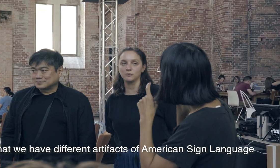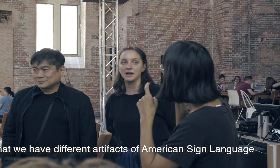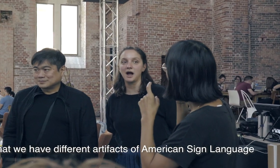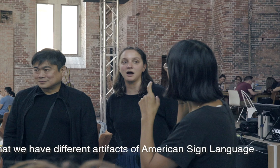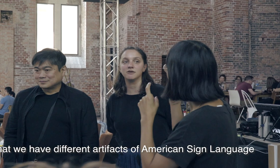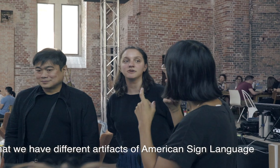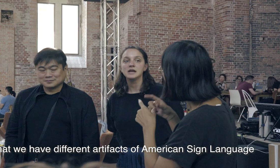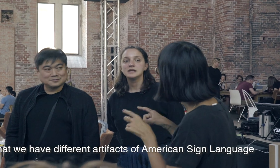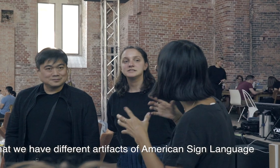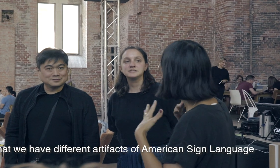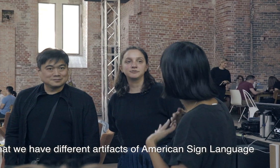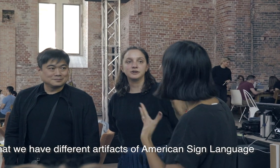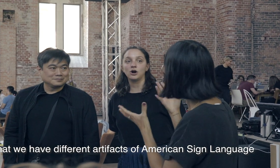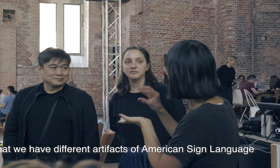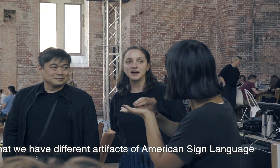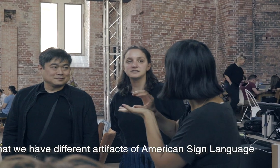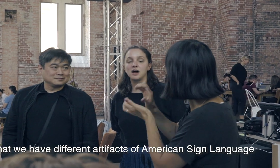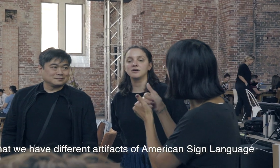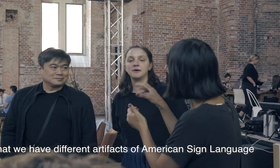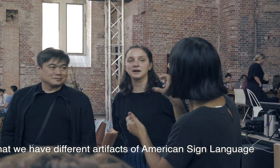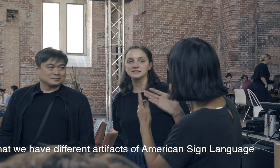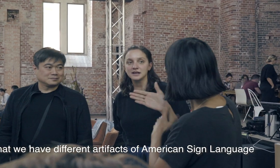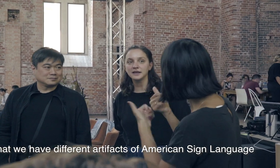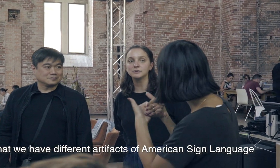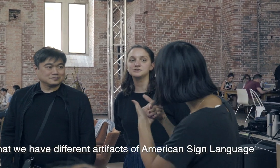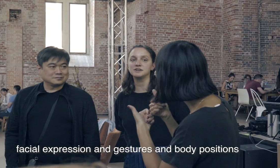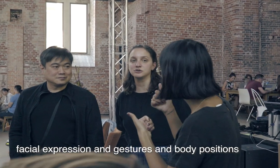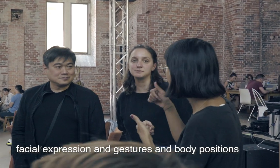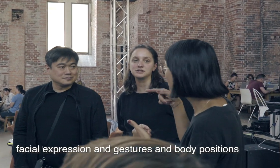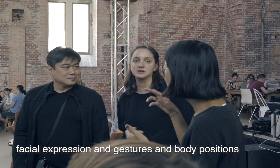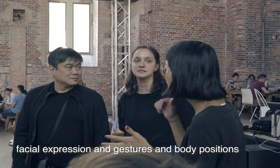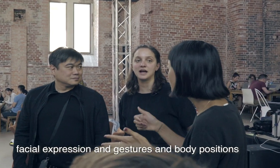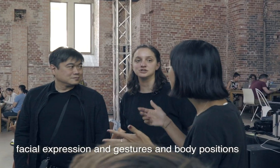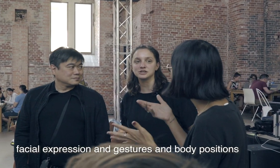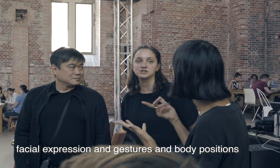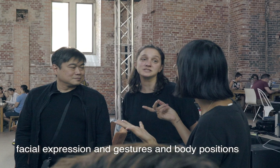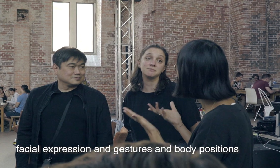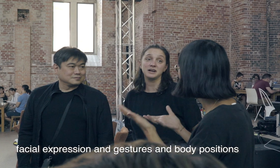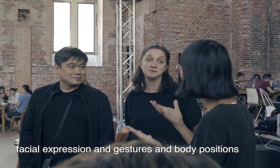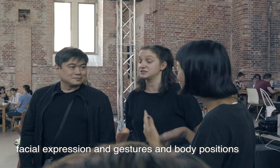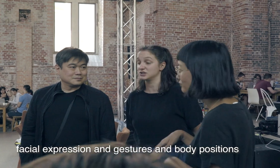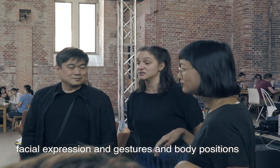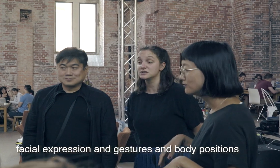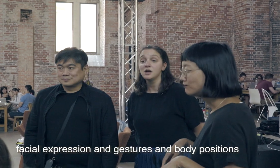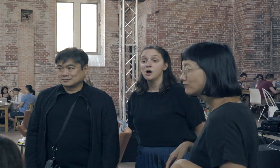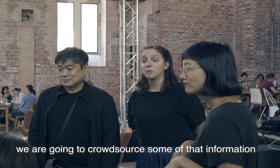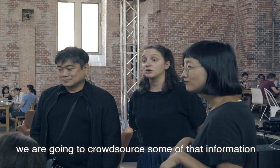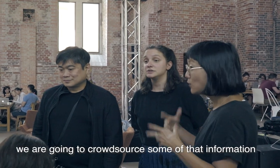we have different artifacts of American Sign Language, facial expressions, and gestures, and body positions. We're going